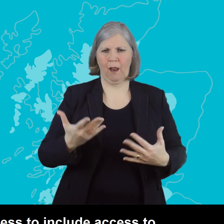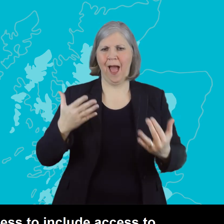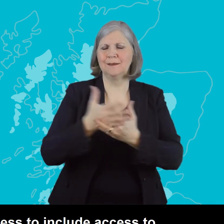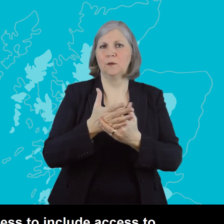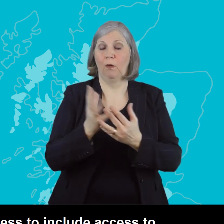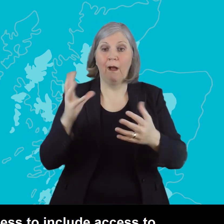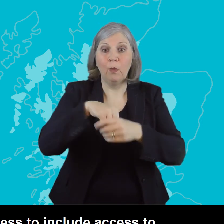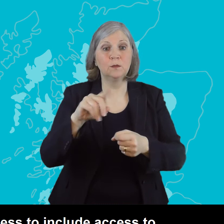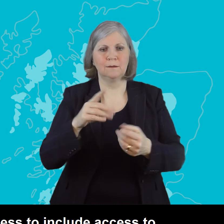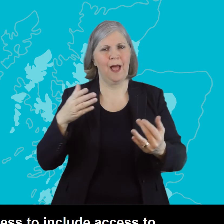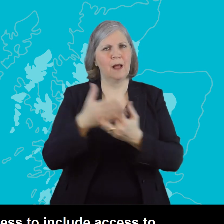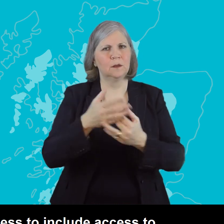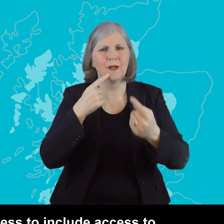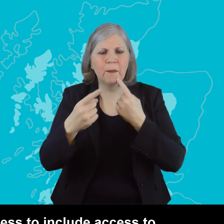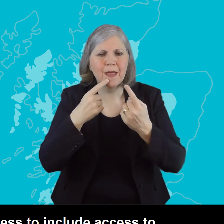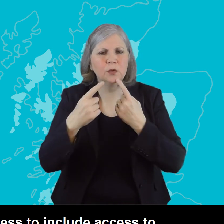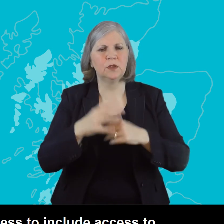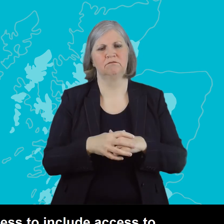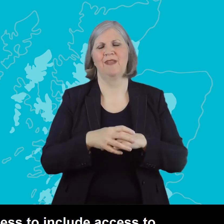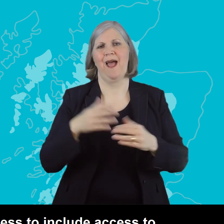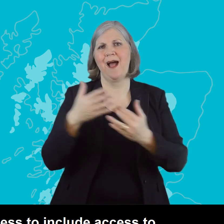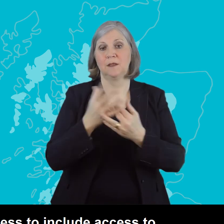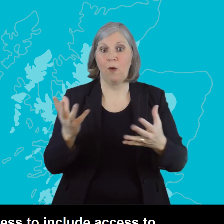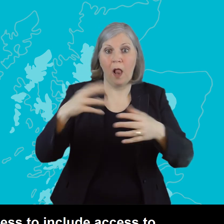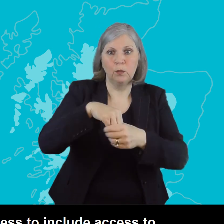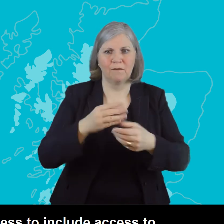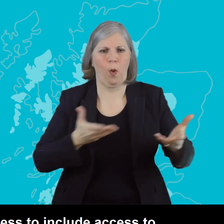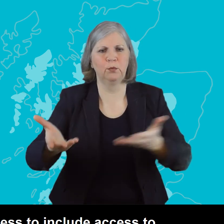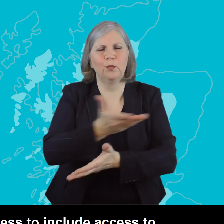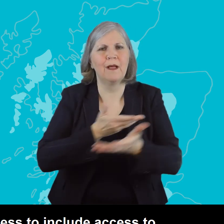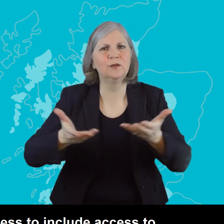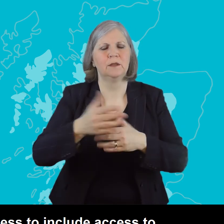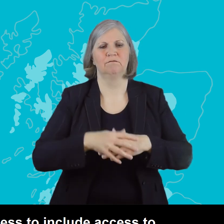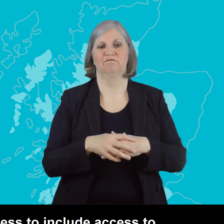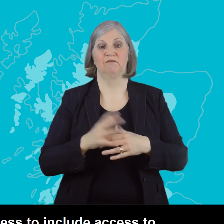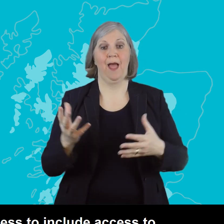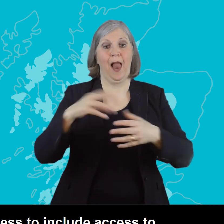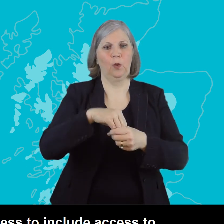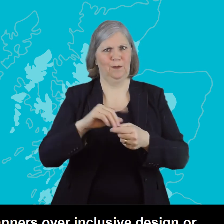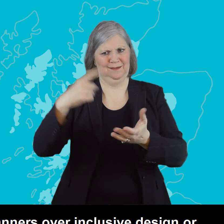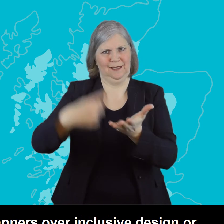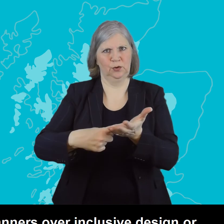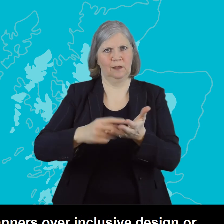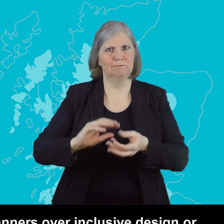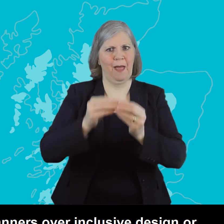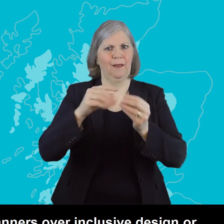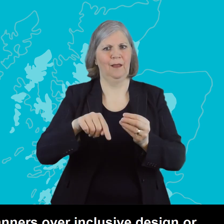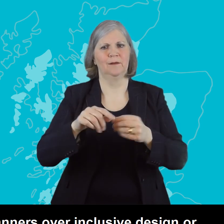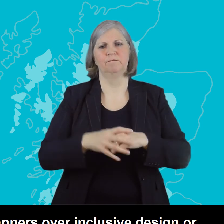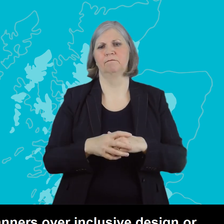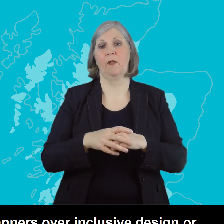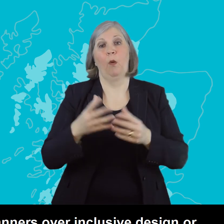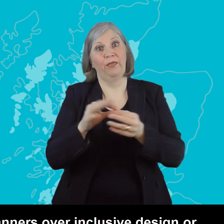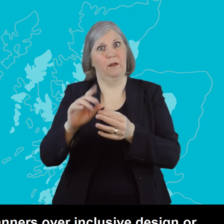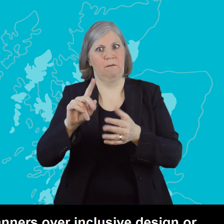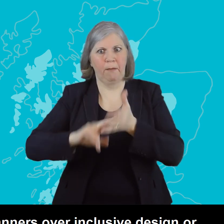This extends beyond physical access to include access to information, access to inclusive communication, and inclusion in decision making, whether with planners over